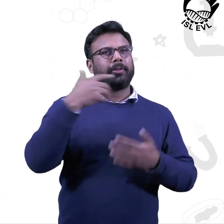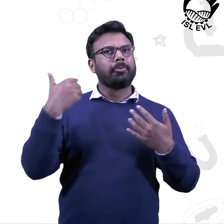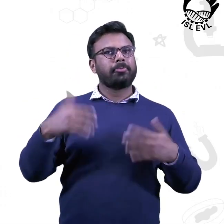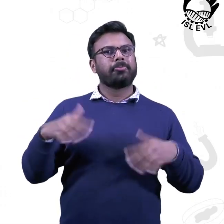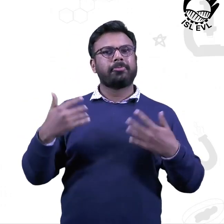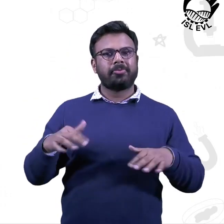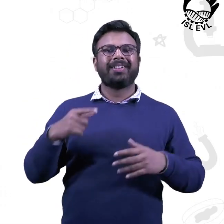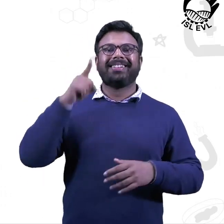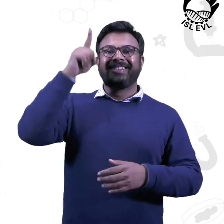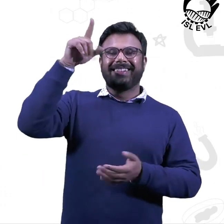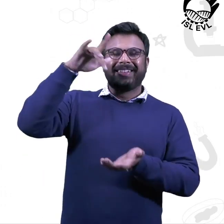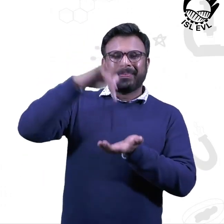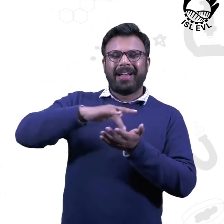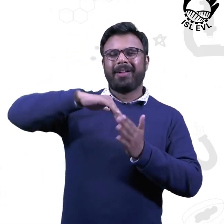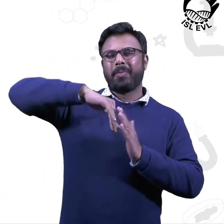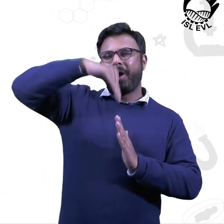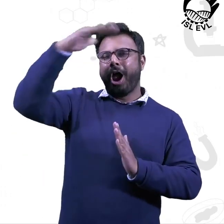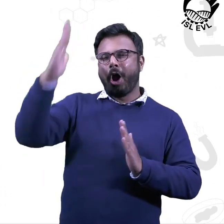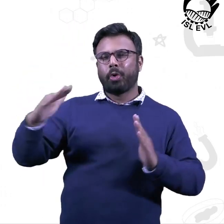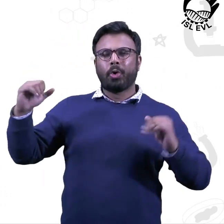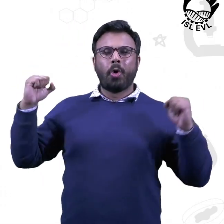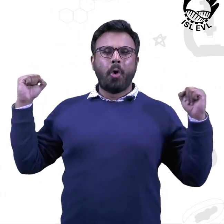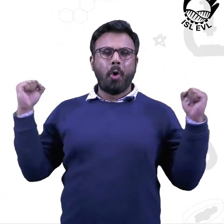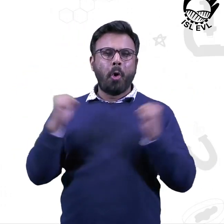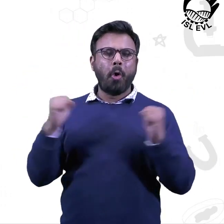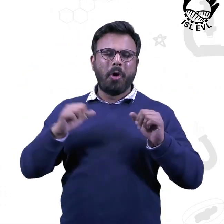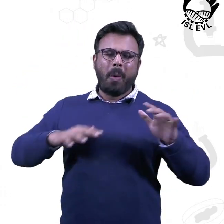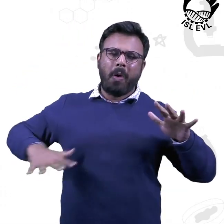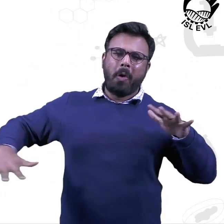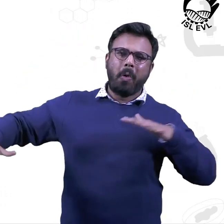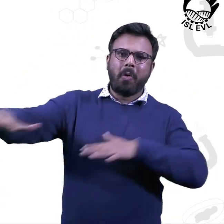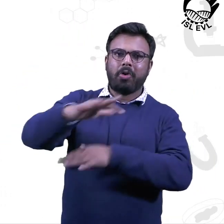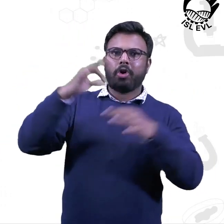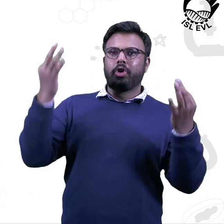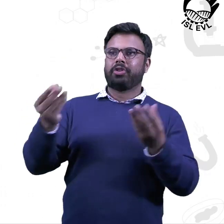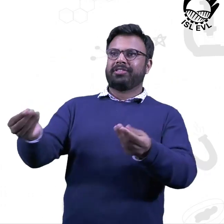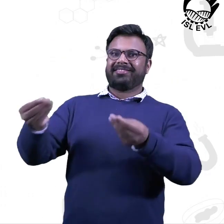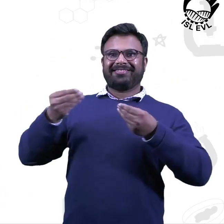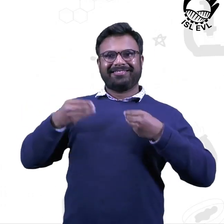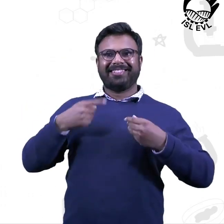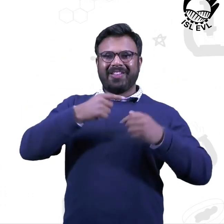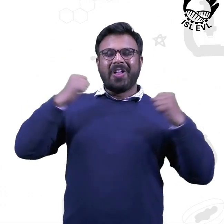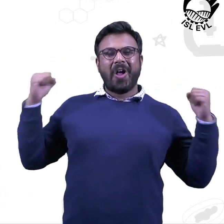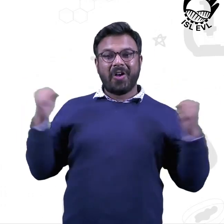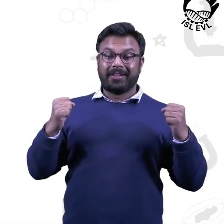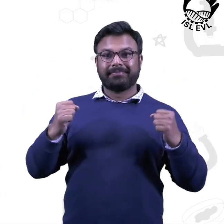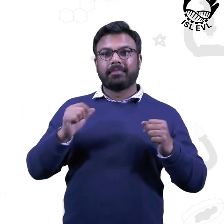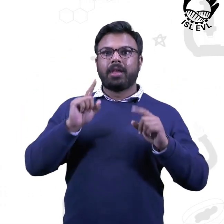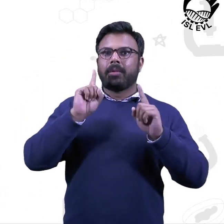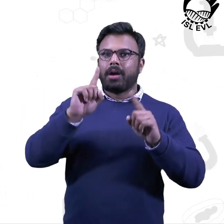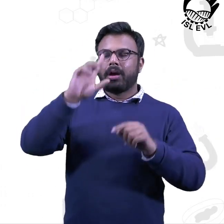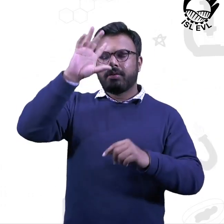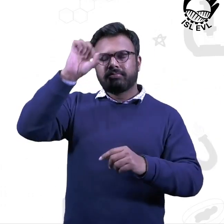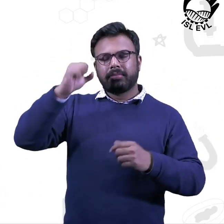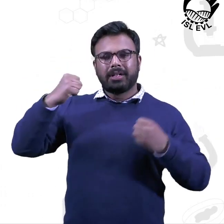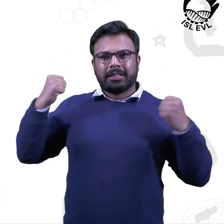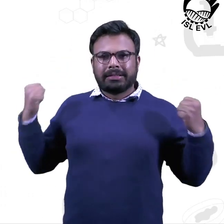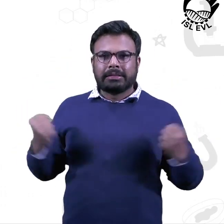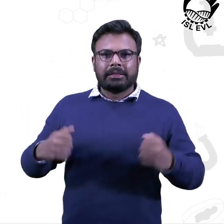America, Dr. Manjula fondly remembers the hikes they used to have in the snowy mountains. She